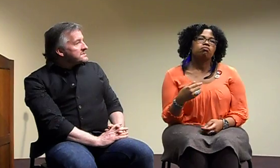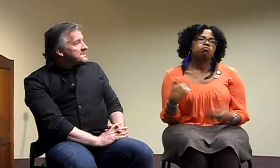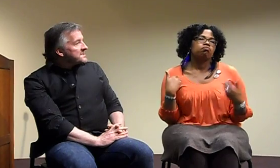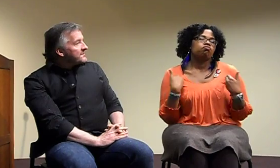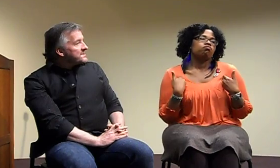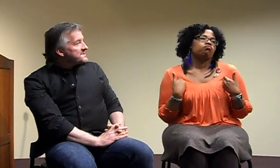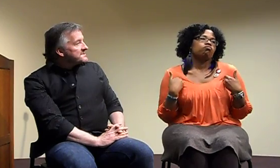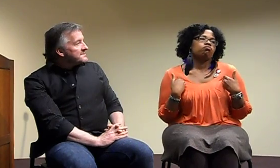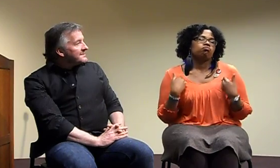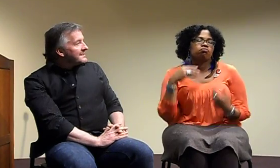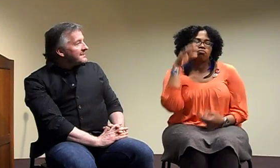discovers